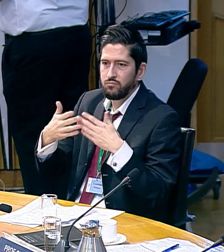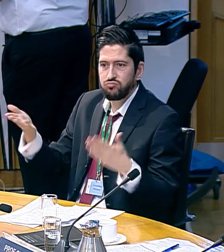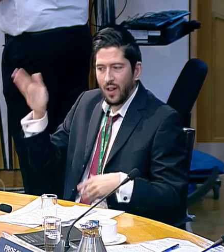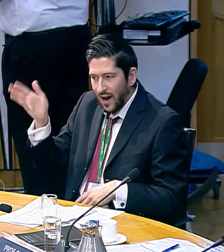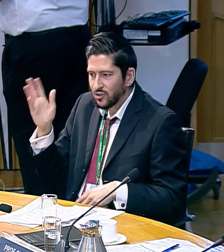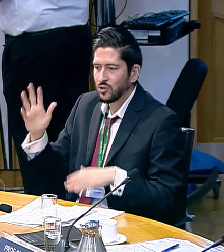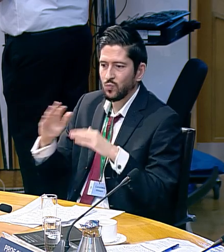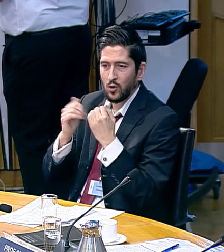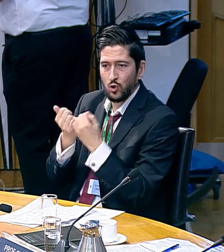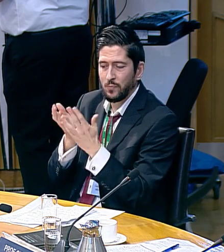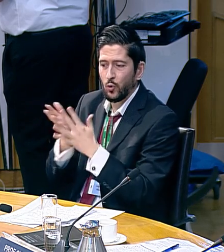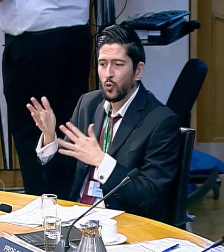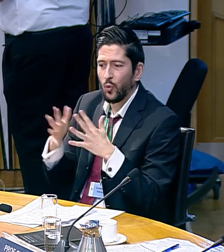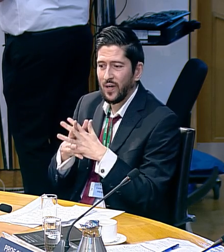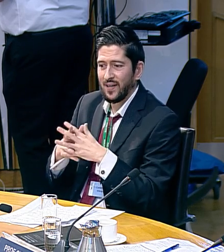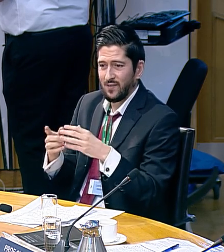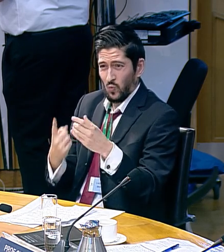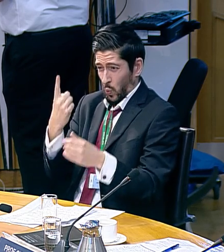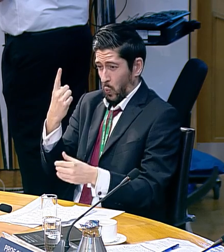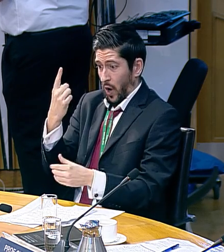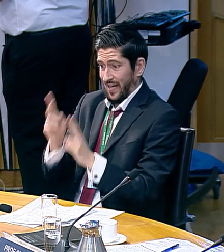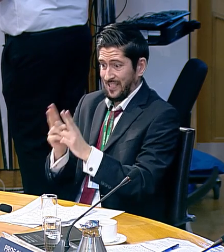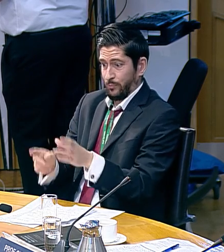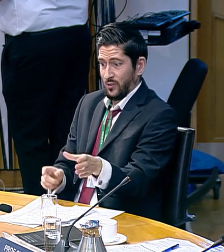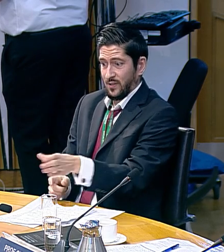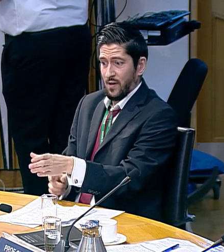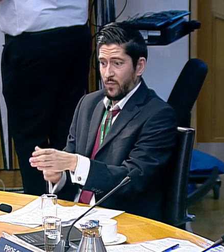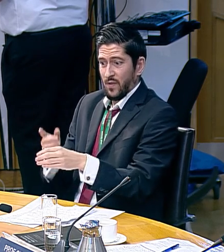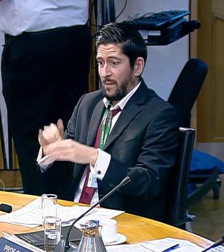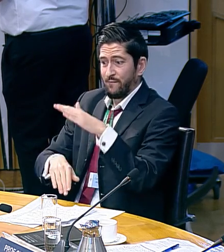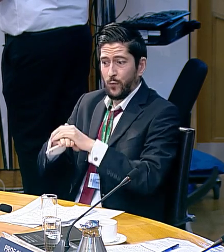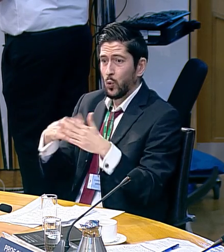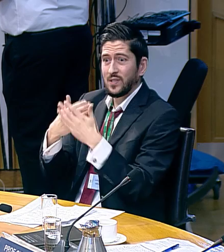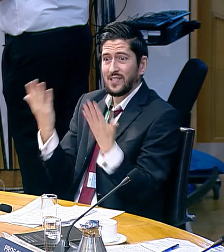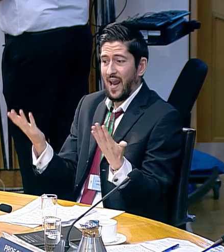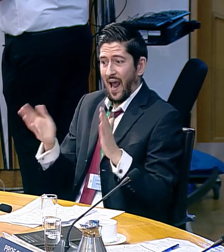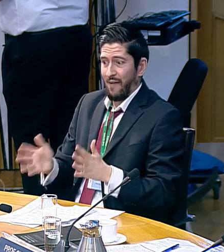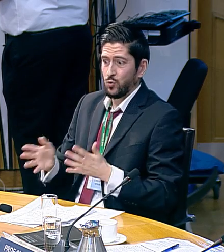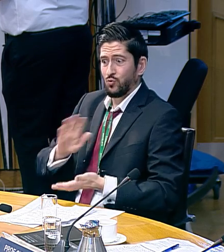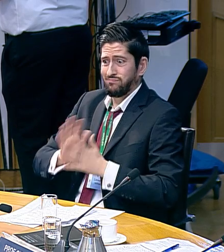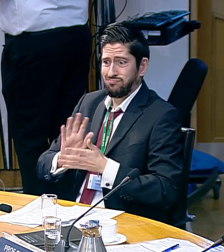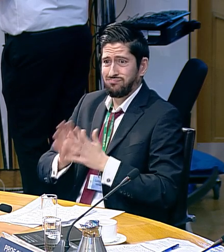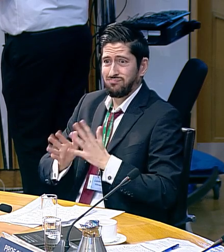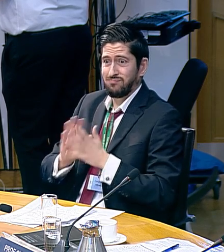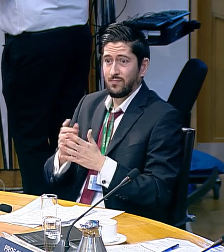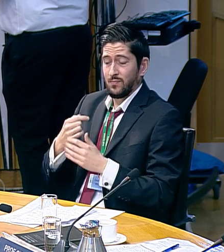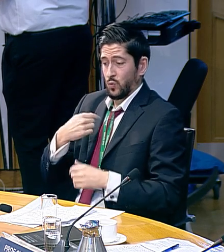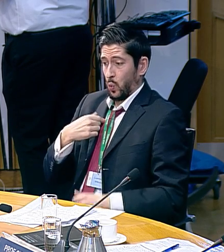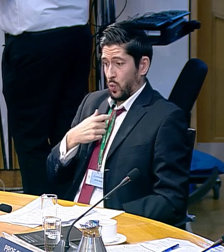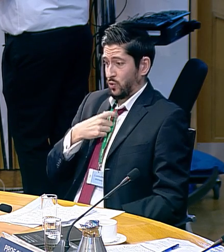Because university experience is lectures and workshops through the week, and an interpreter is having to work solo